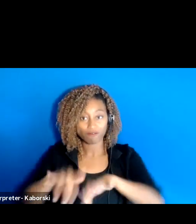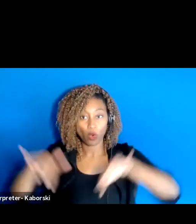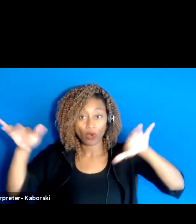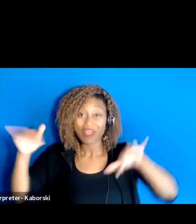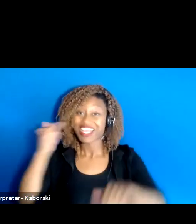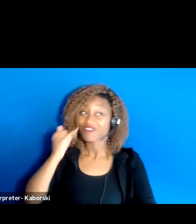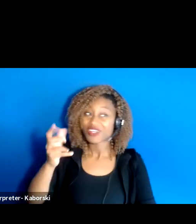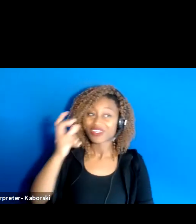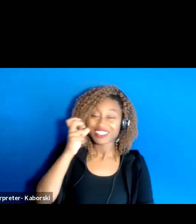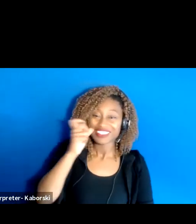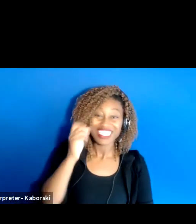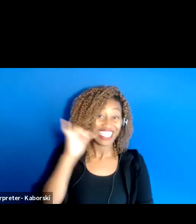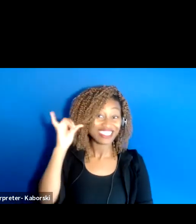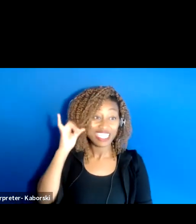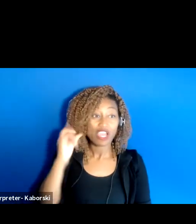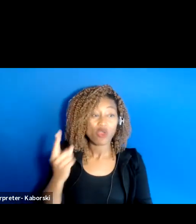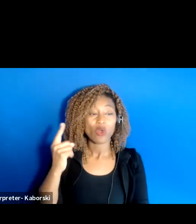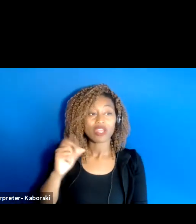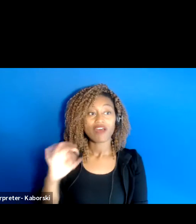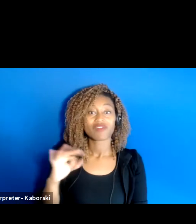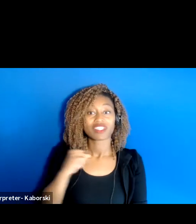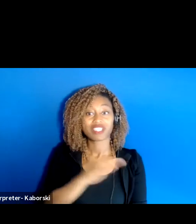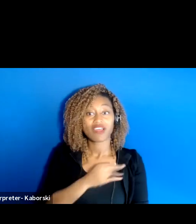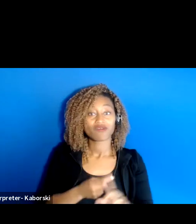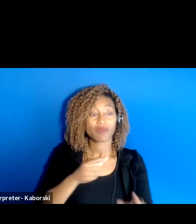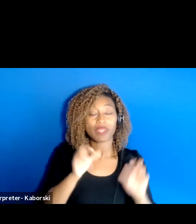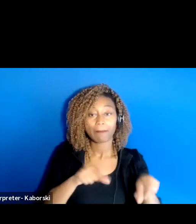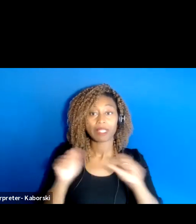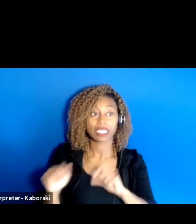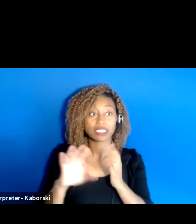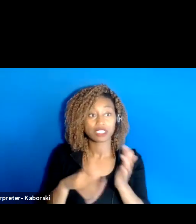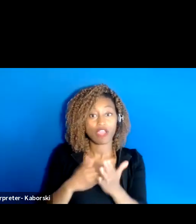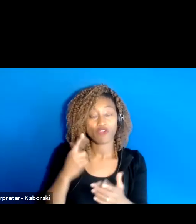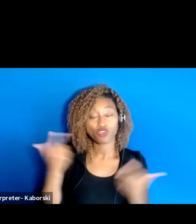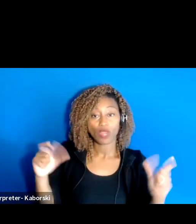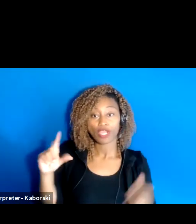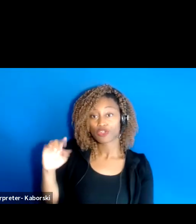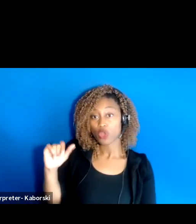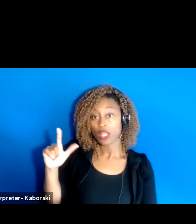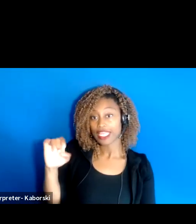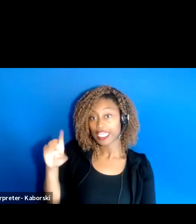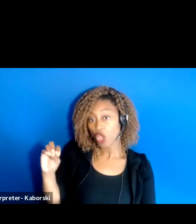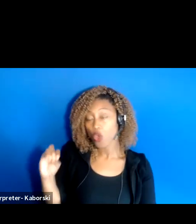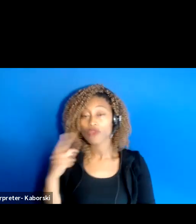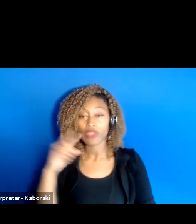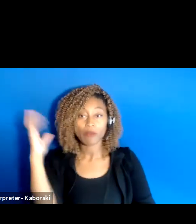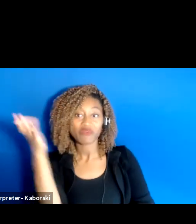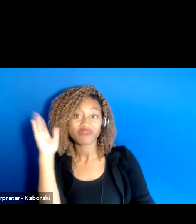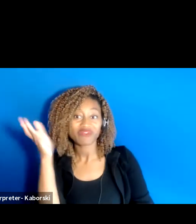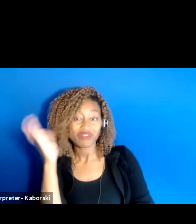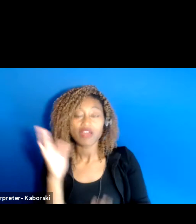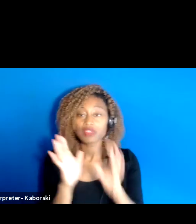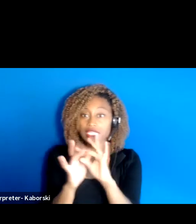was listening yesterday, one of the staff from the Ability Center of Greater Toledo, they were presenting and they talked a little bit